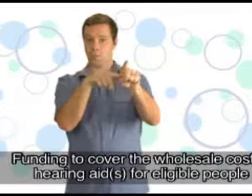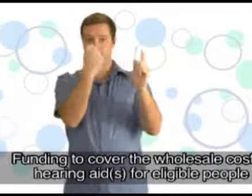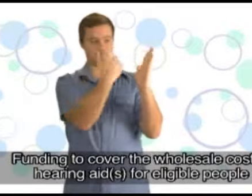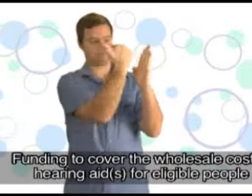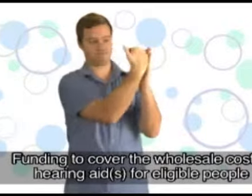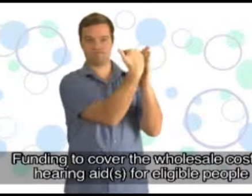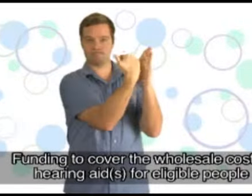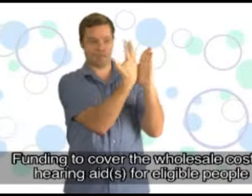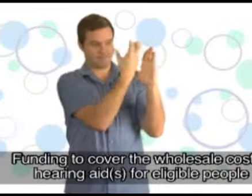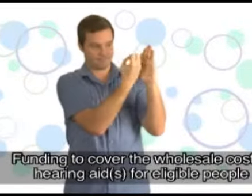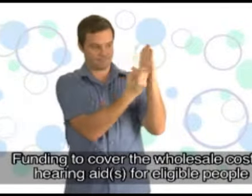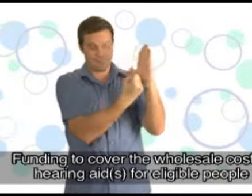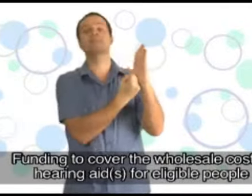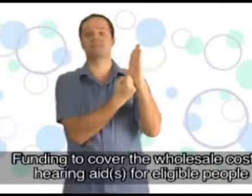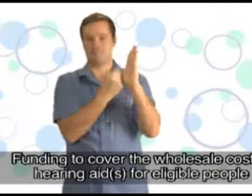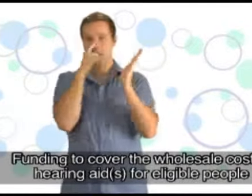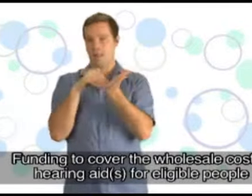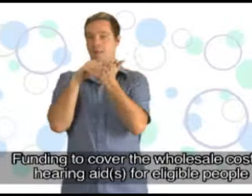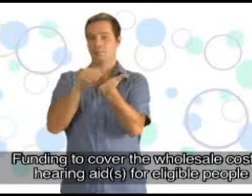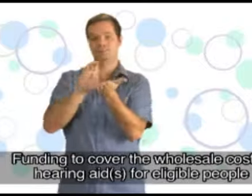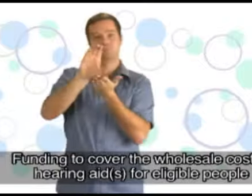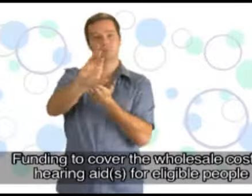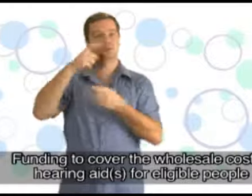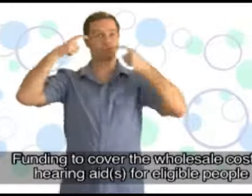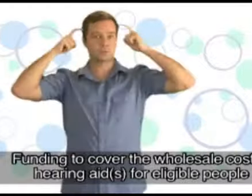funding to cover the wholesale cost of hearing aids for eligible people,